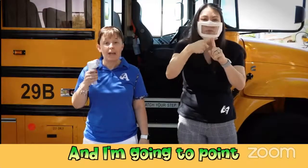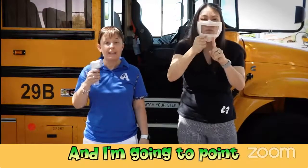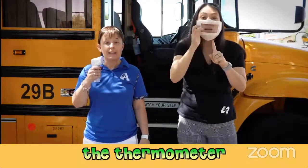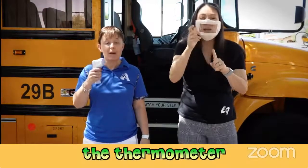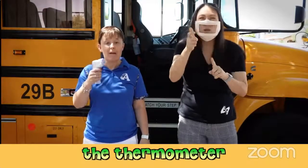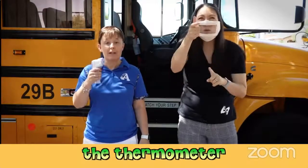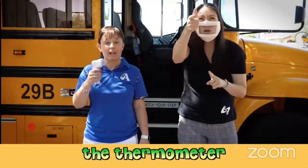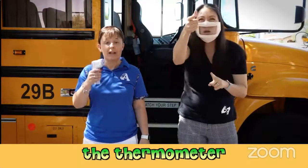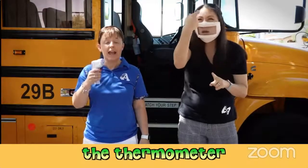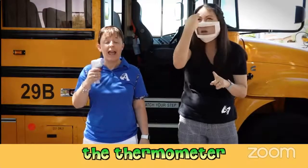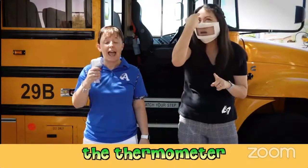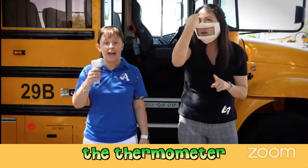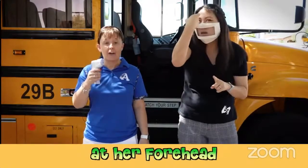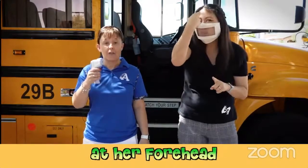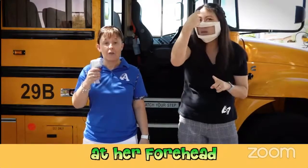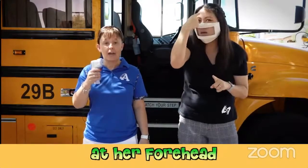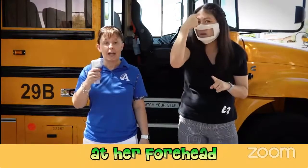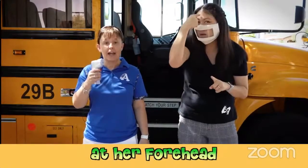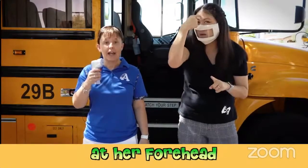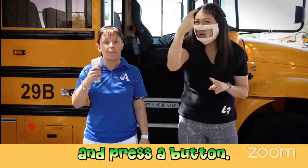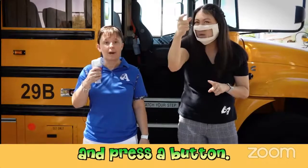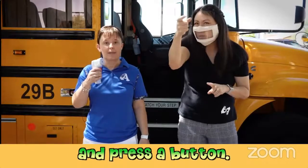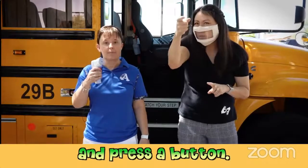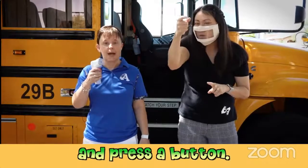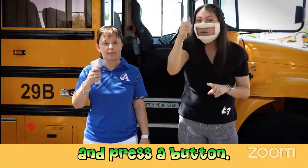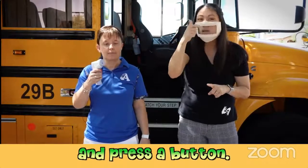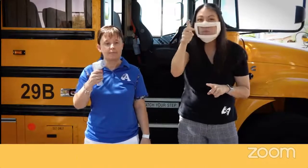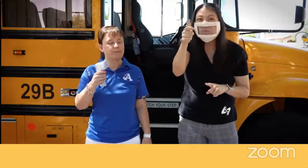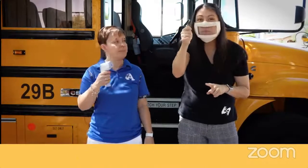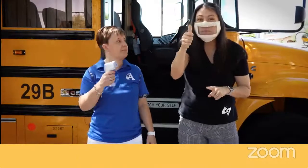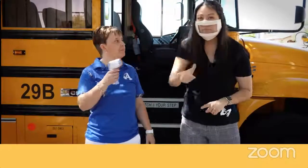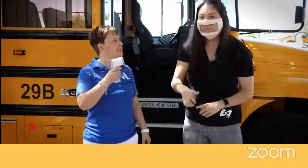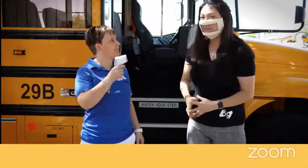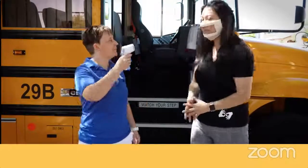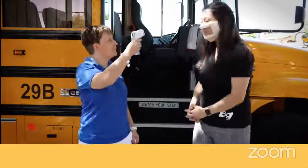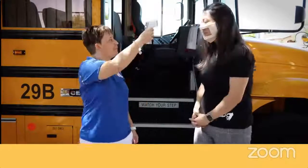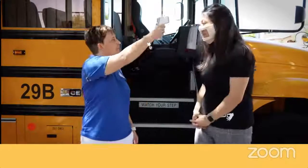I'm going to point the thermometer at her forehead and press a button.